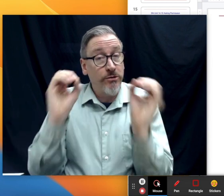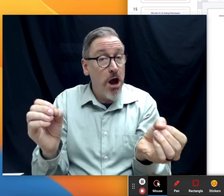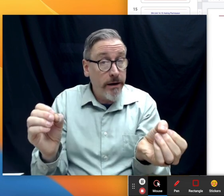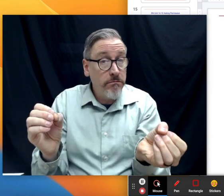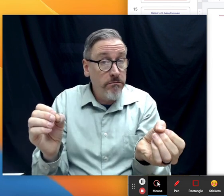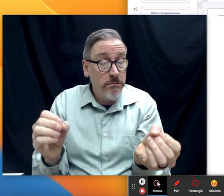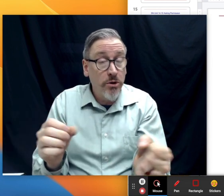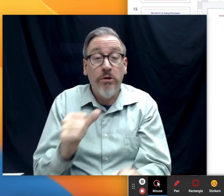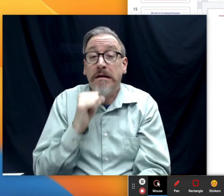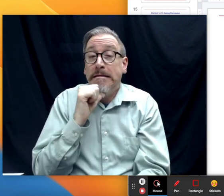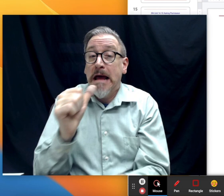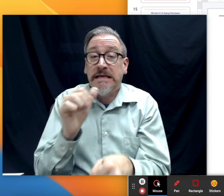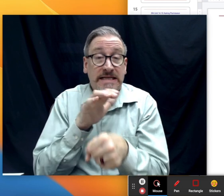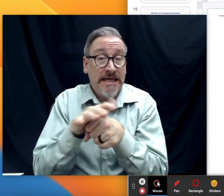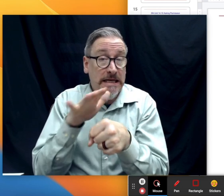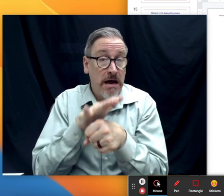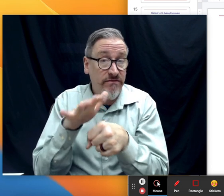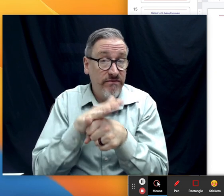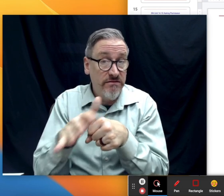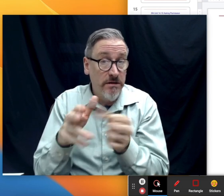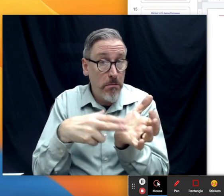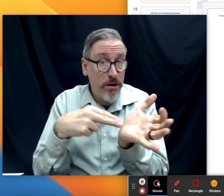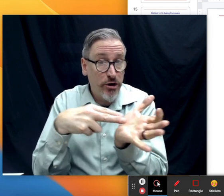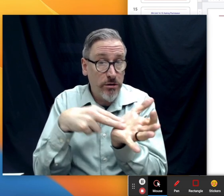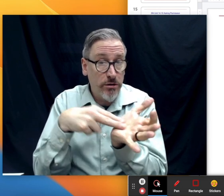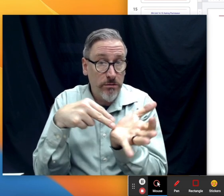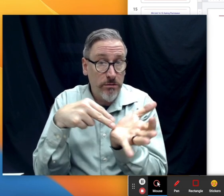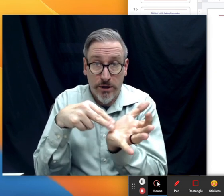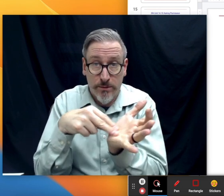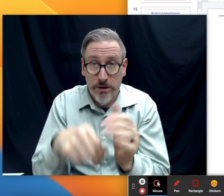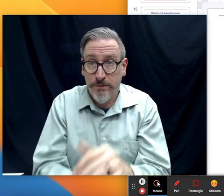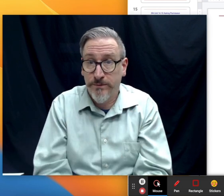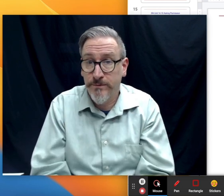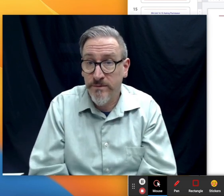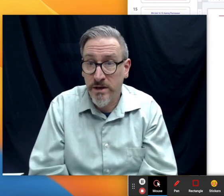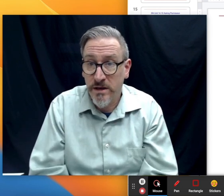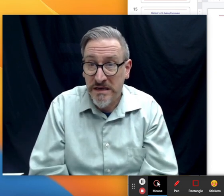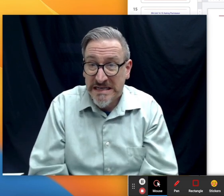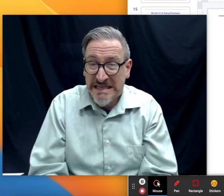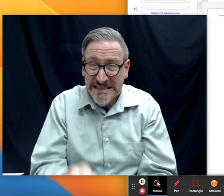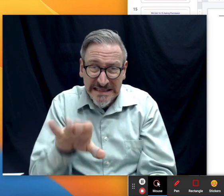so either none, not enough, butter.